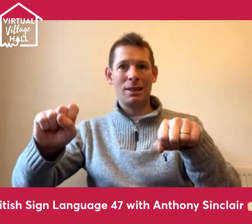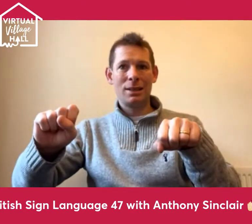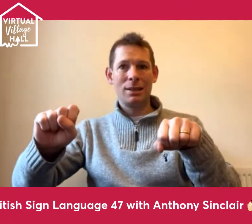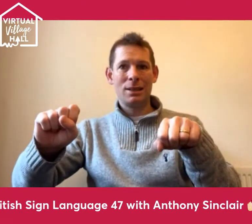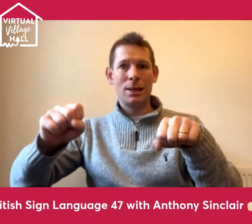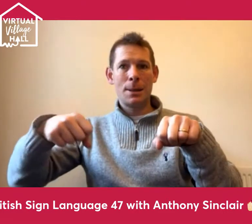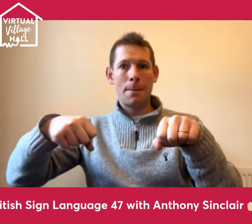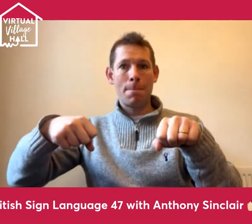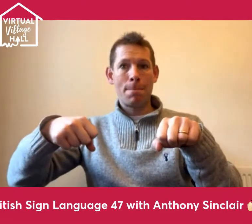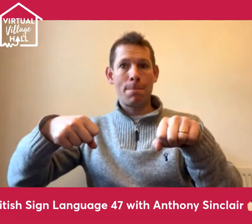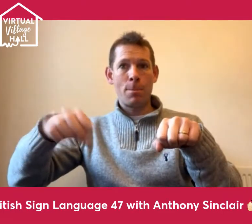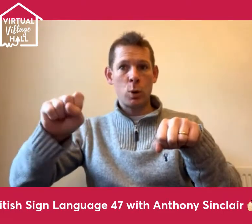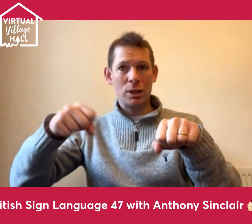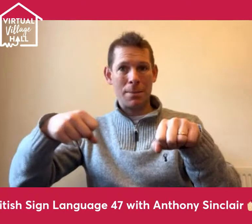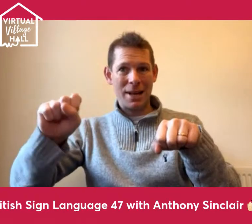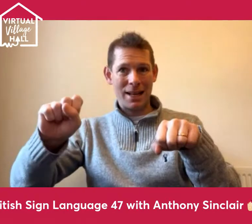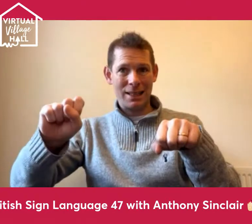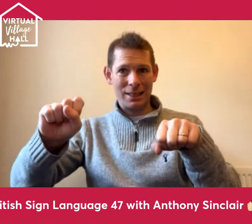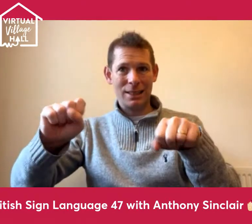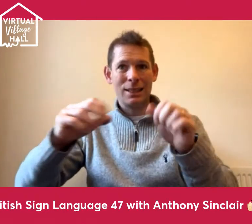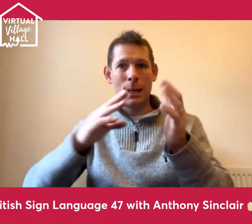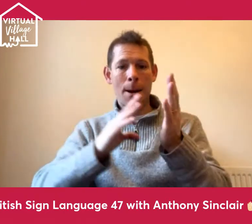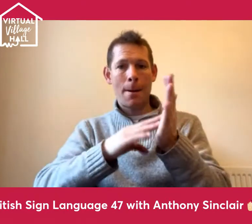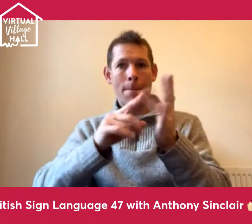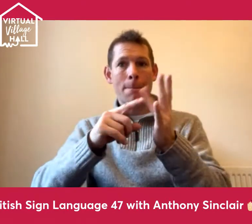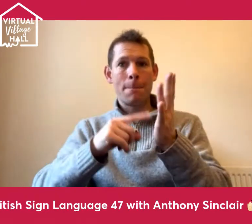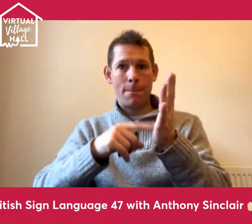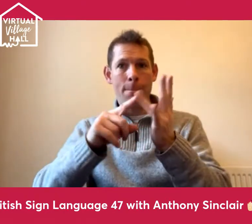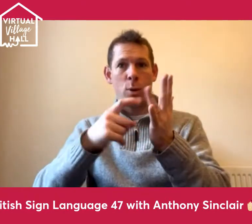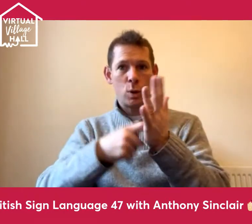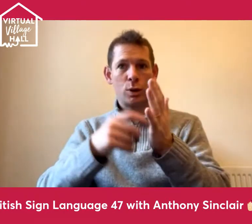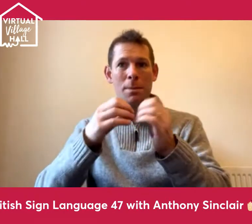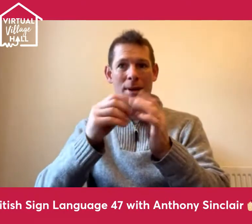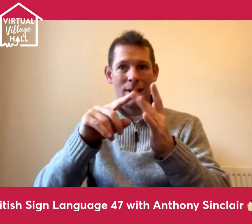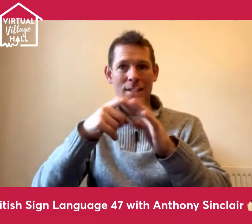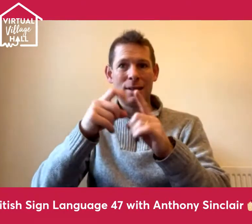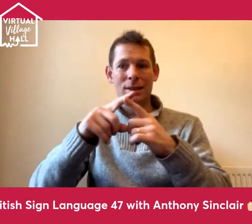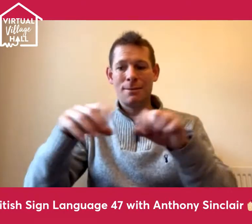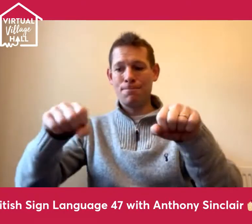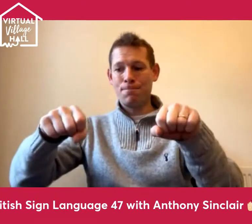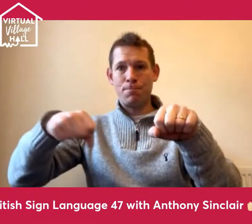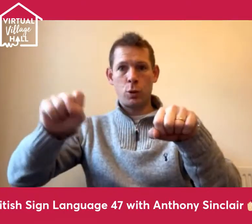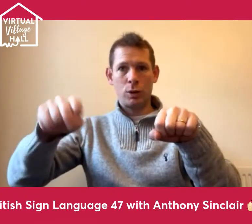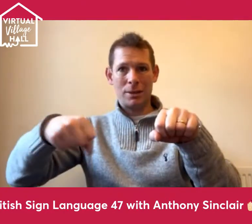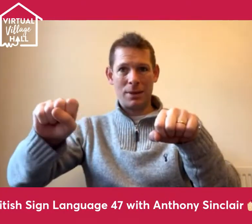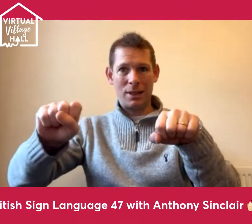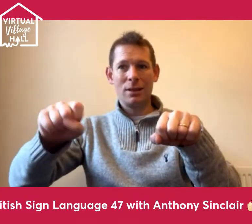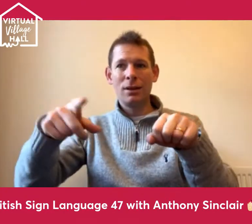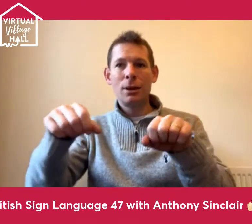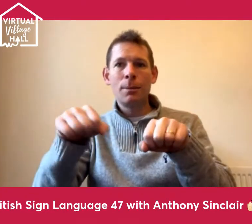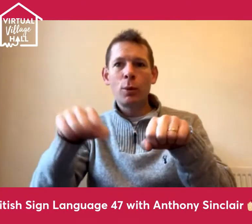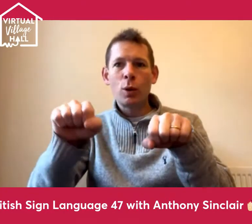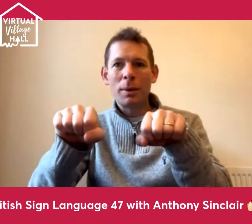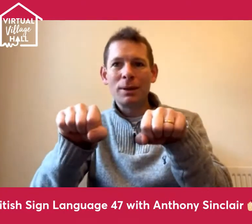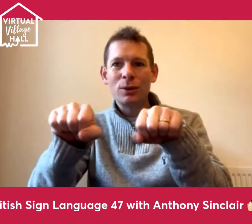And that's slightly different from the sign for motorbike. As you can see, if you can just see the different motorbike,